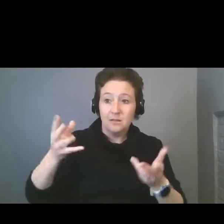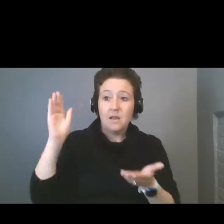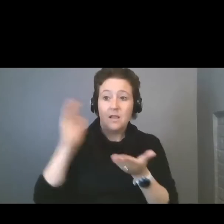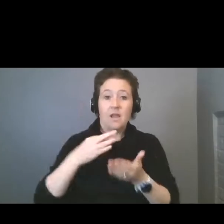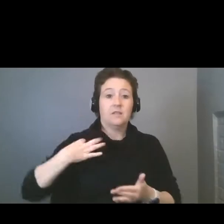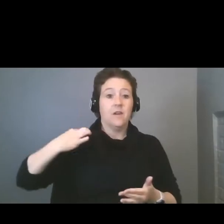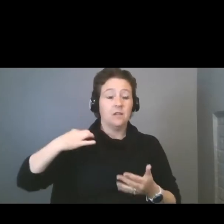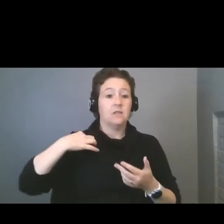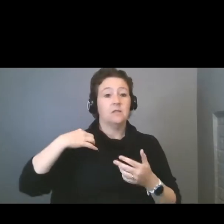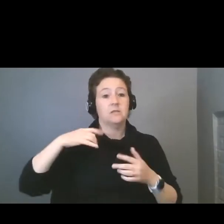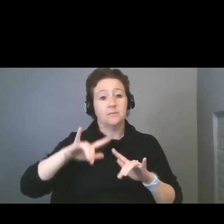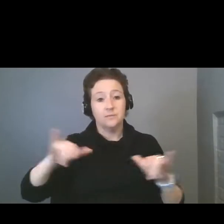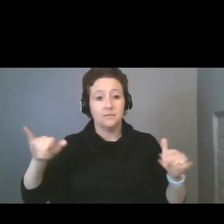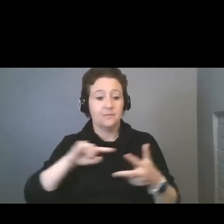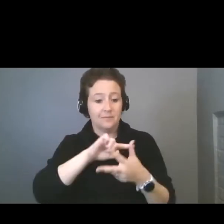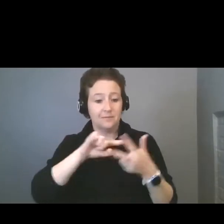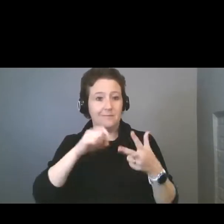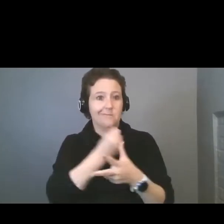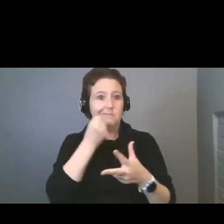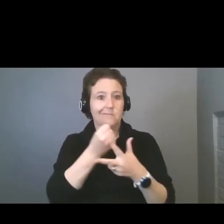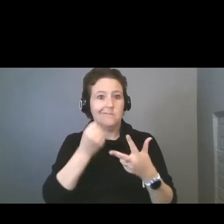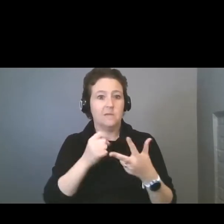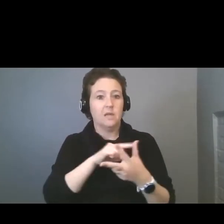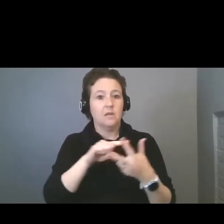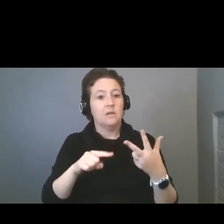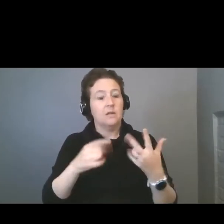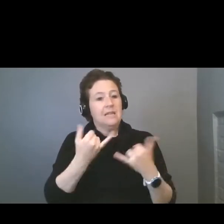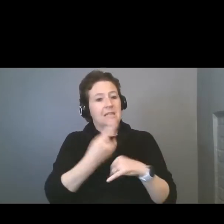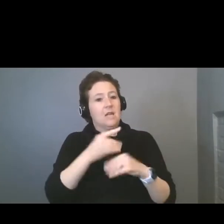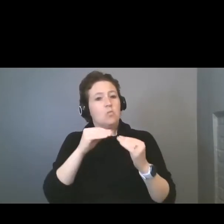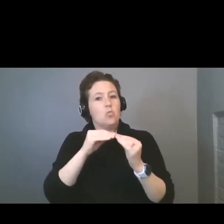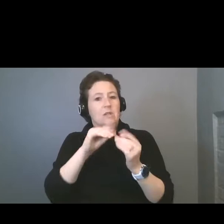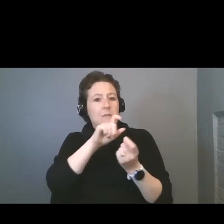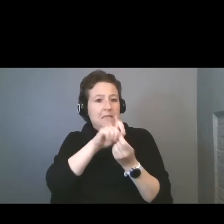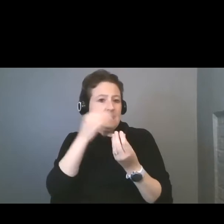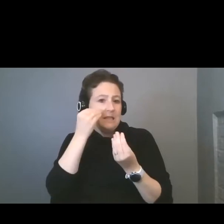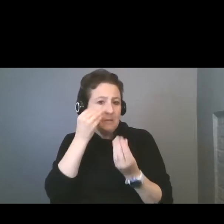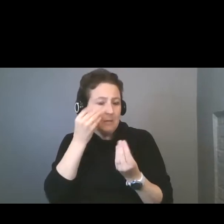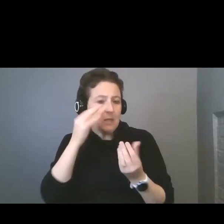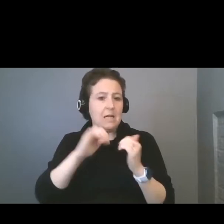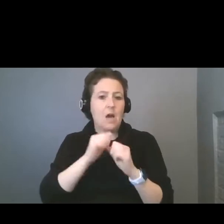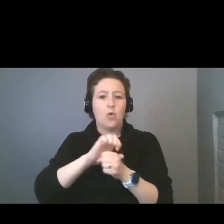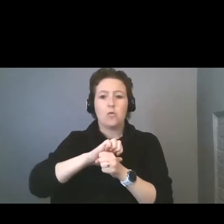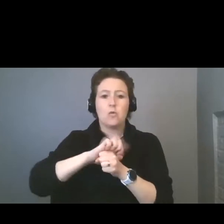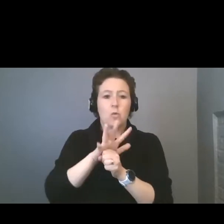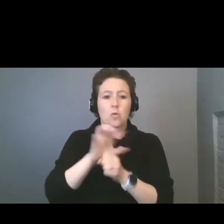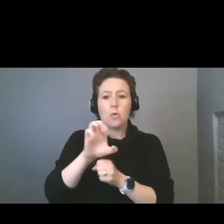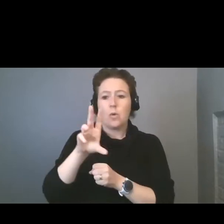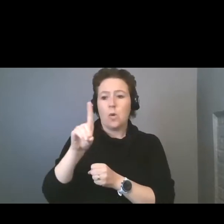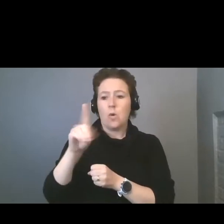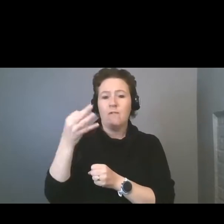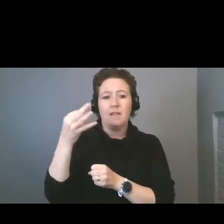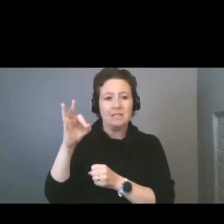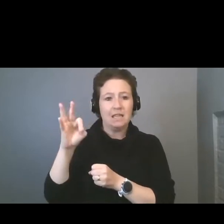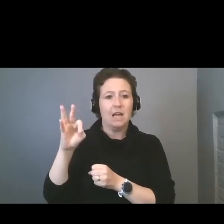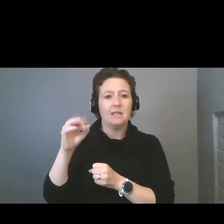and such. But today we have more specific data as to the impact of COVID-19 on the need for hunger relief, and I